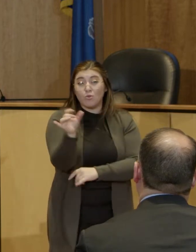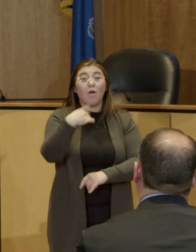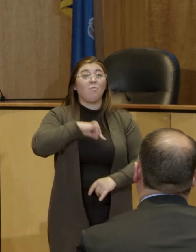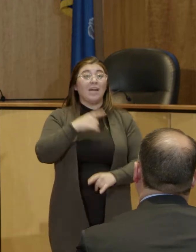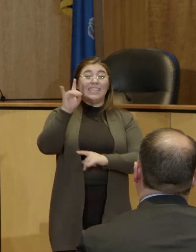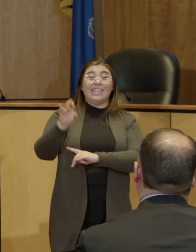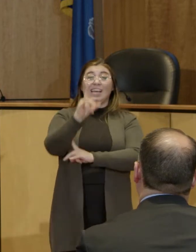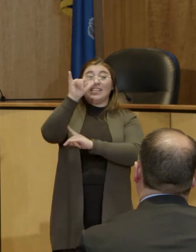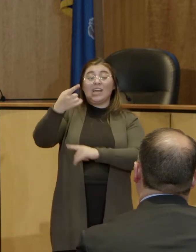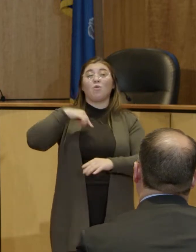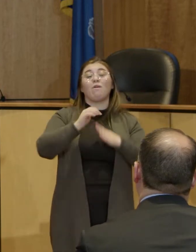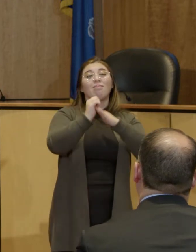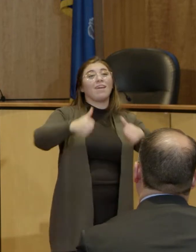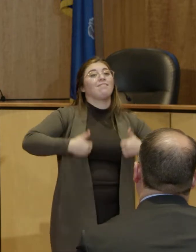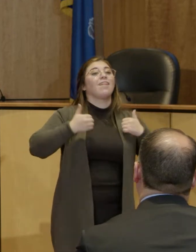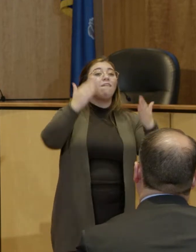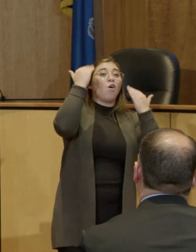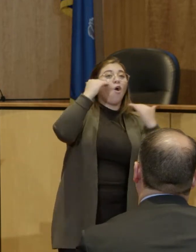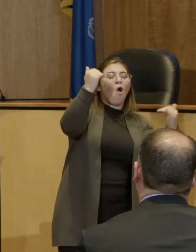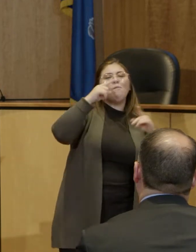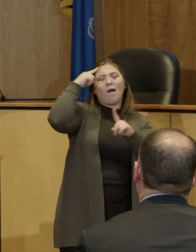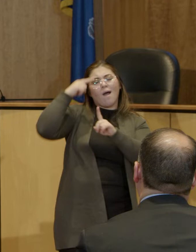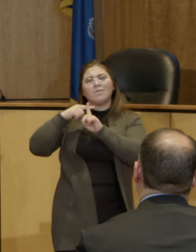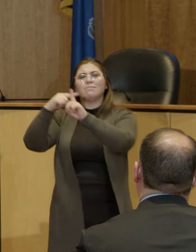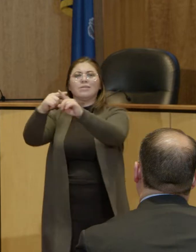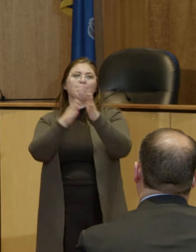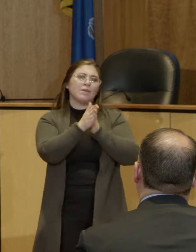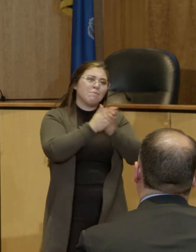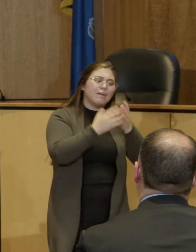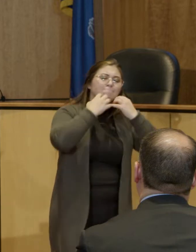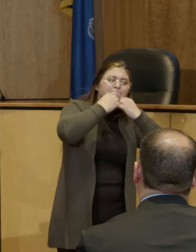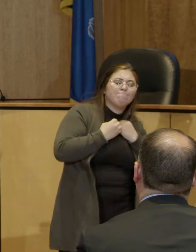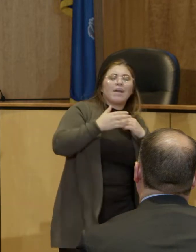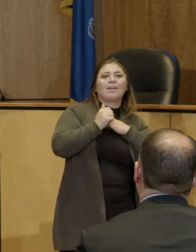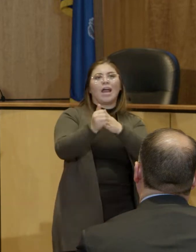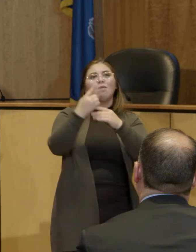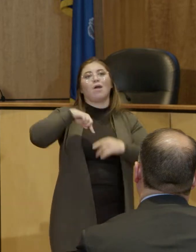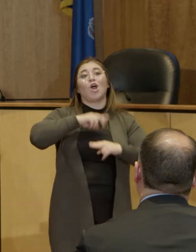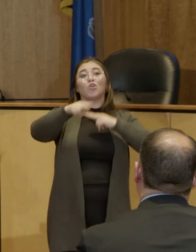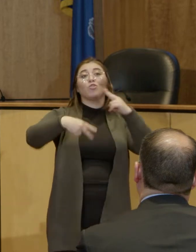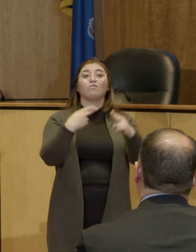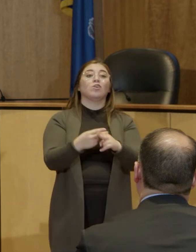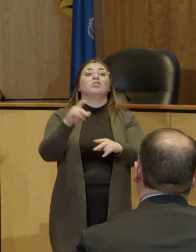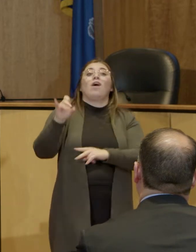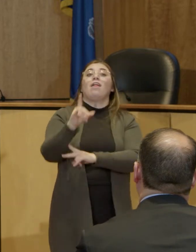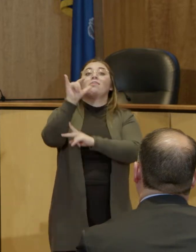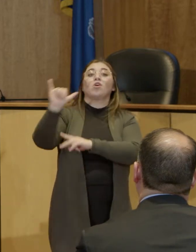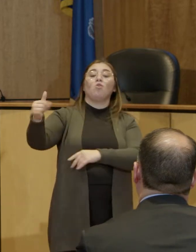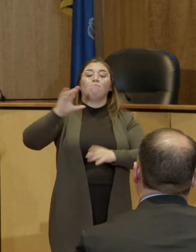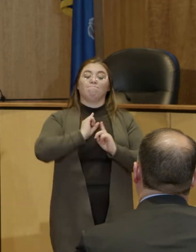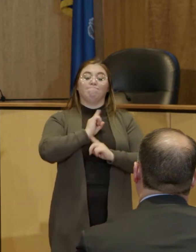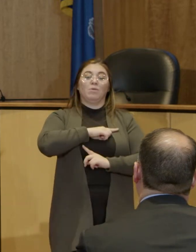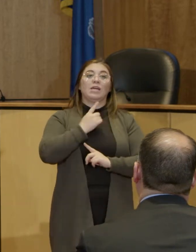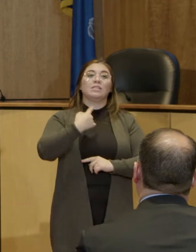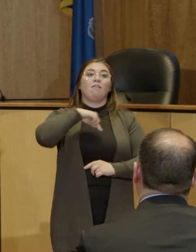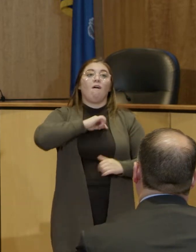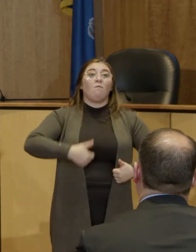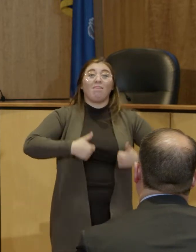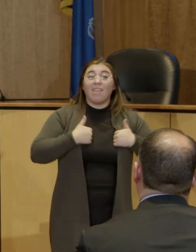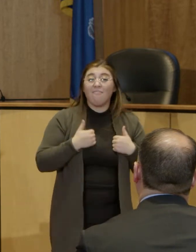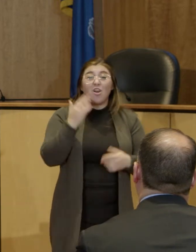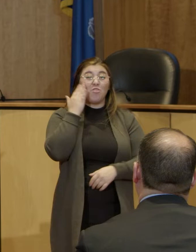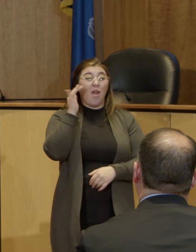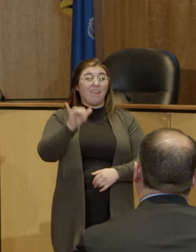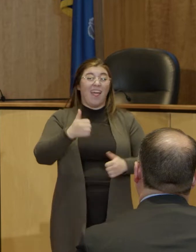we lead lives of hope and optimism and compassion, guided by a universal ethical compass. And whereas a life